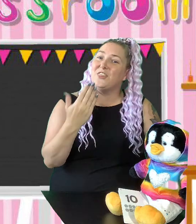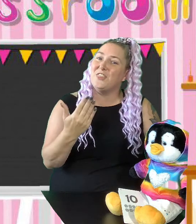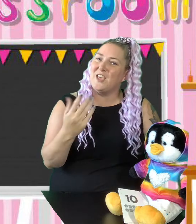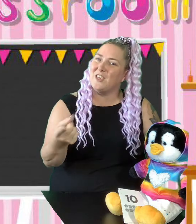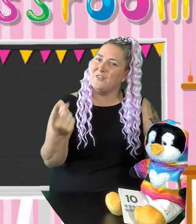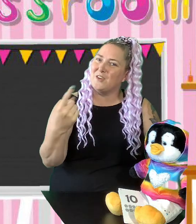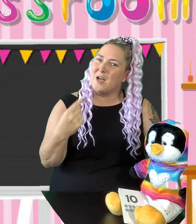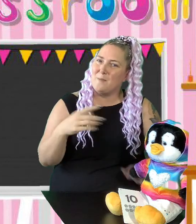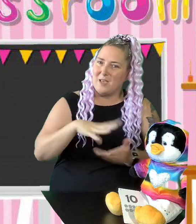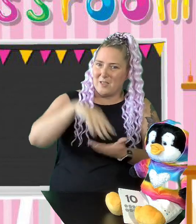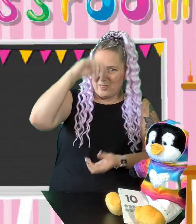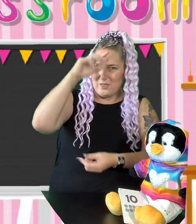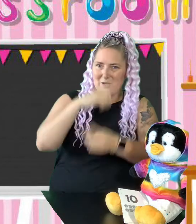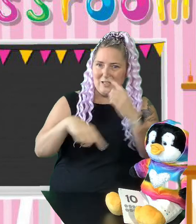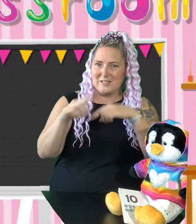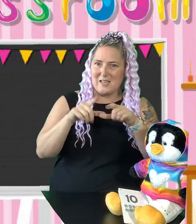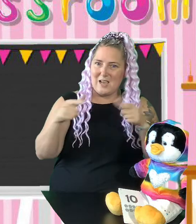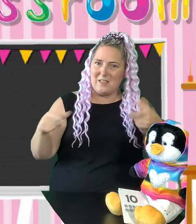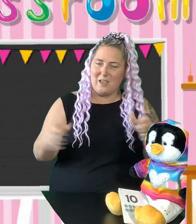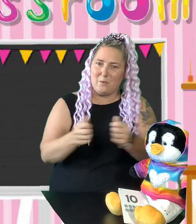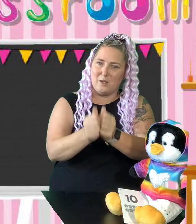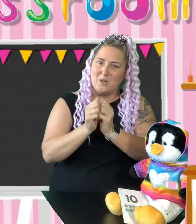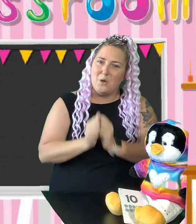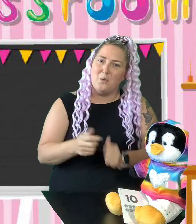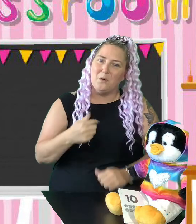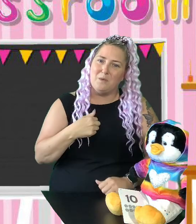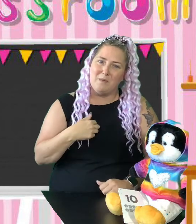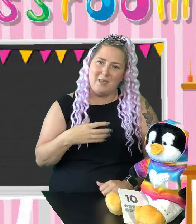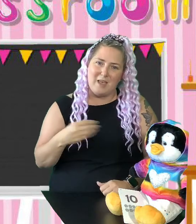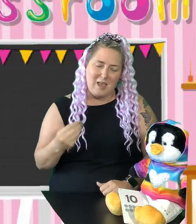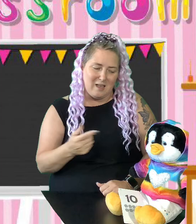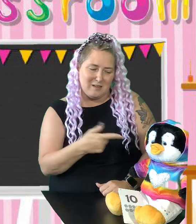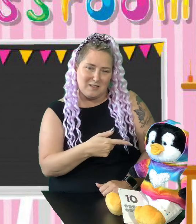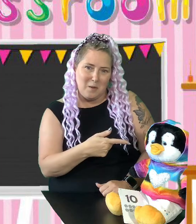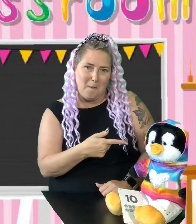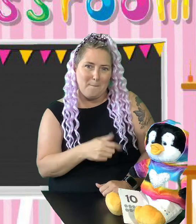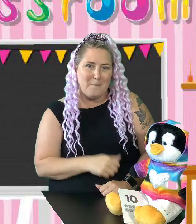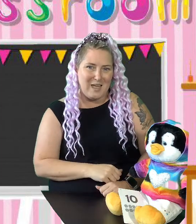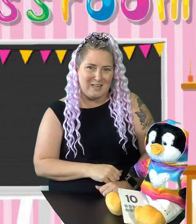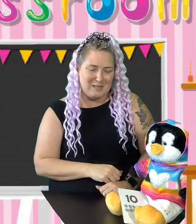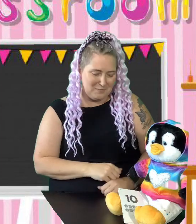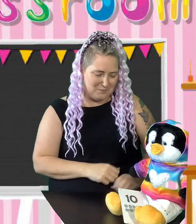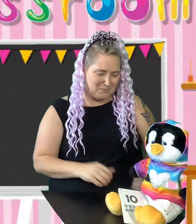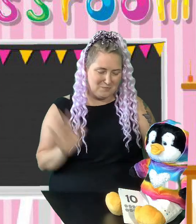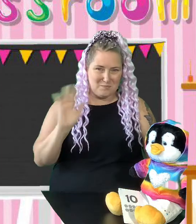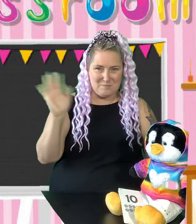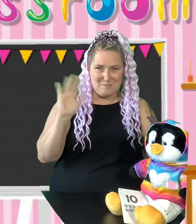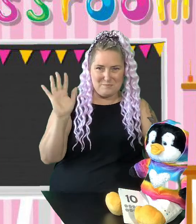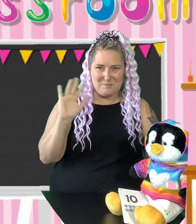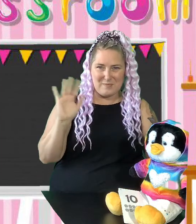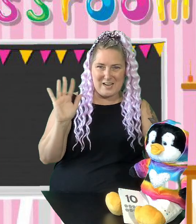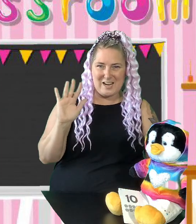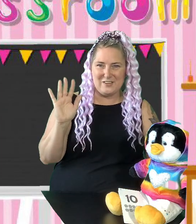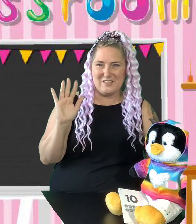Thank you for coming and learning sign language with me and Penny. Bye now.